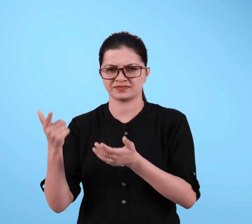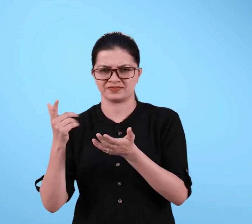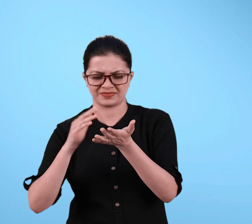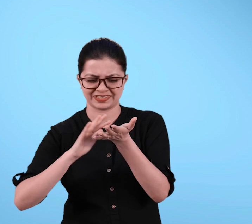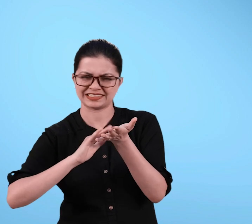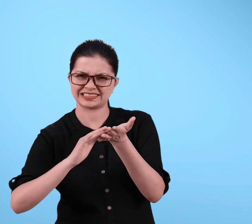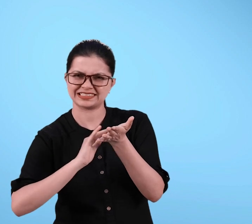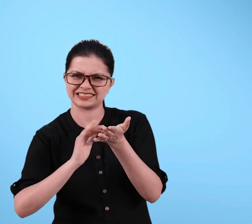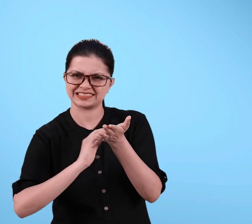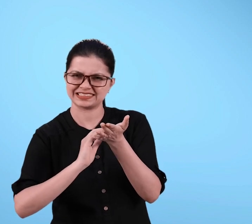Nylon,